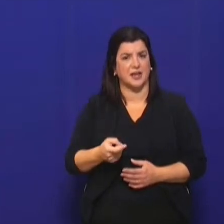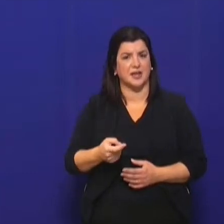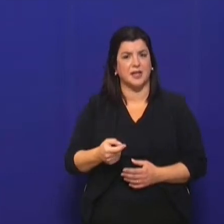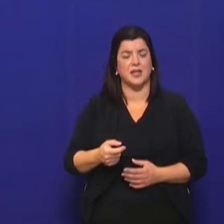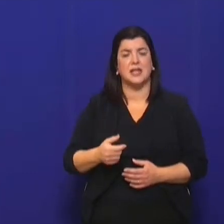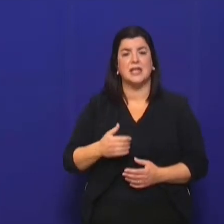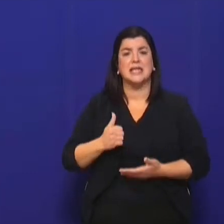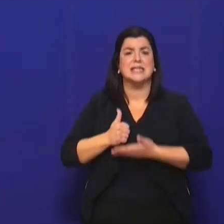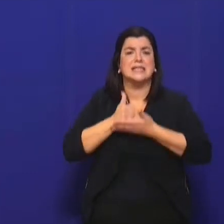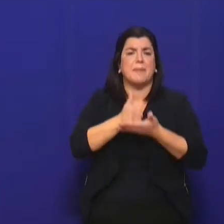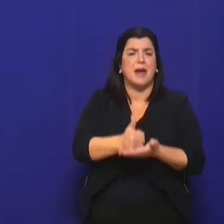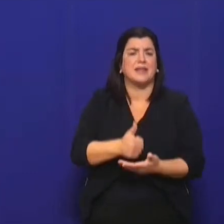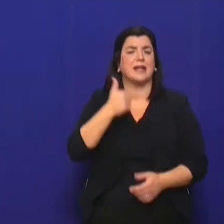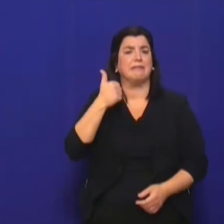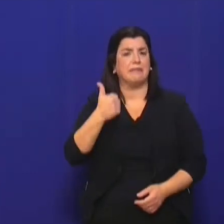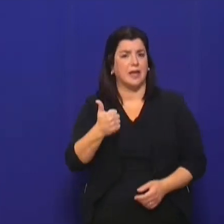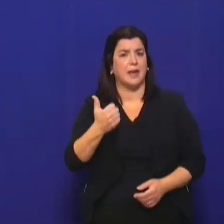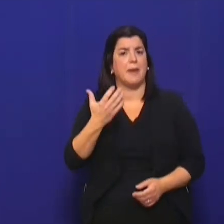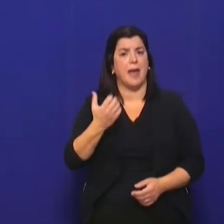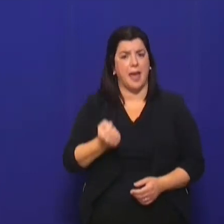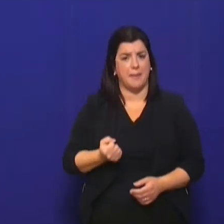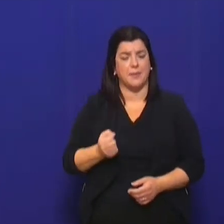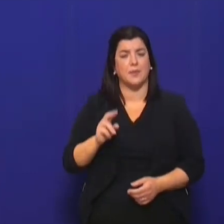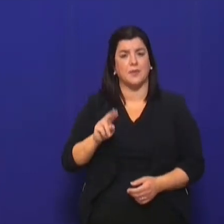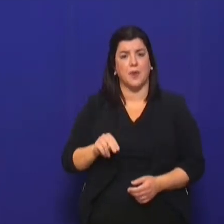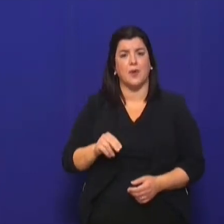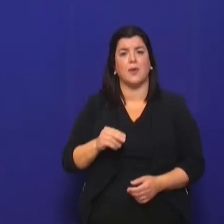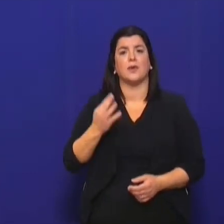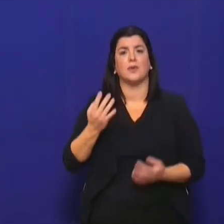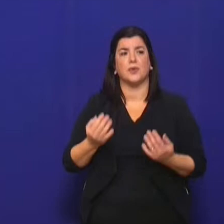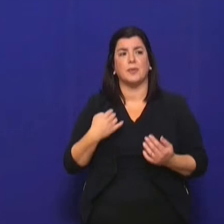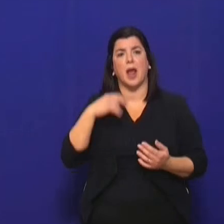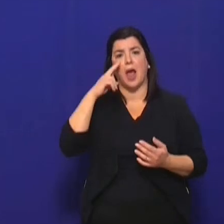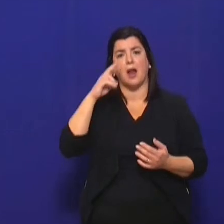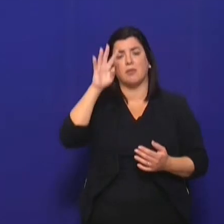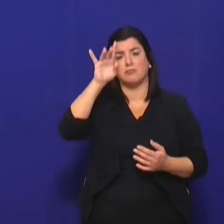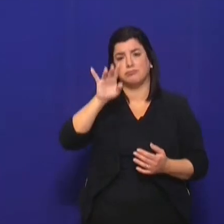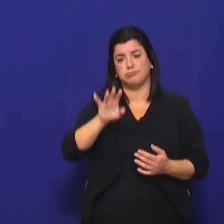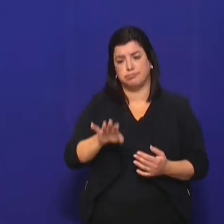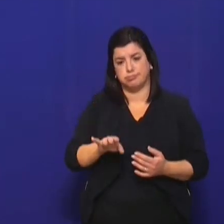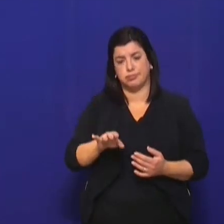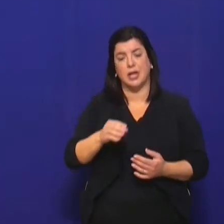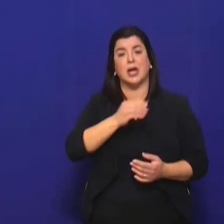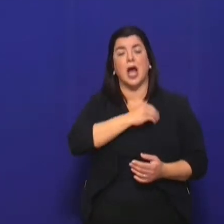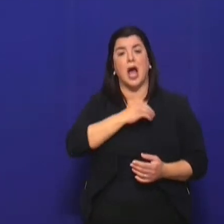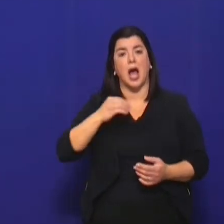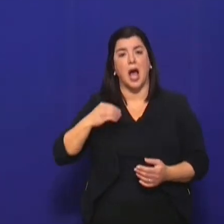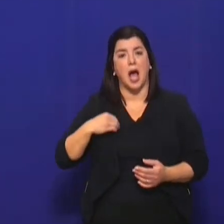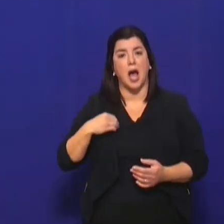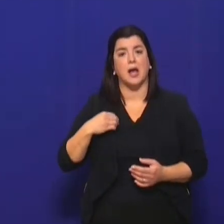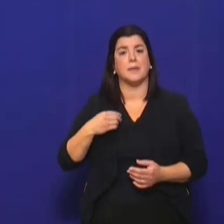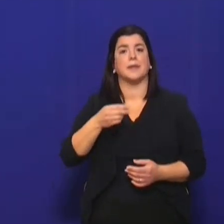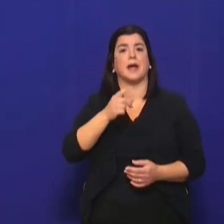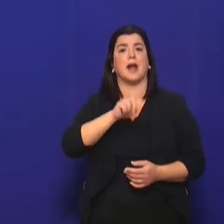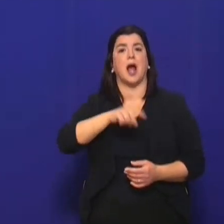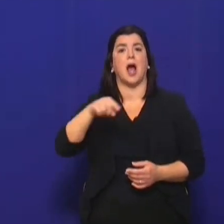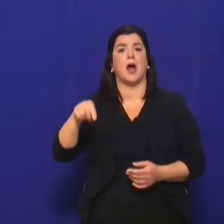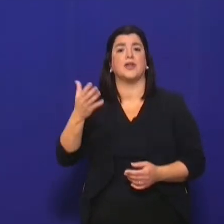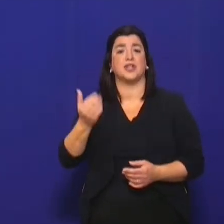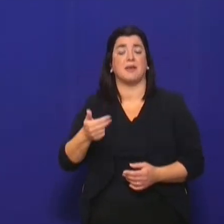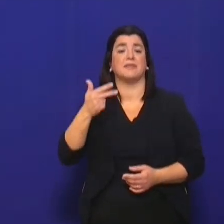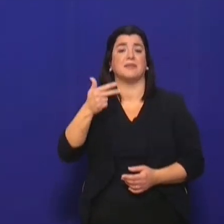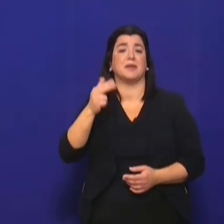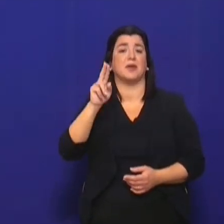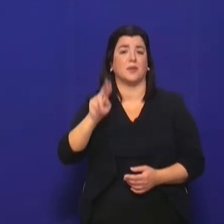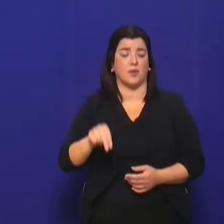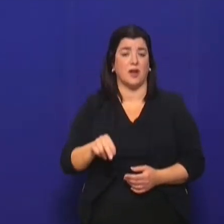għanna 62 persuna, Mount Carmel għanna 3 persuni u l-Isptar Ġenerali ta' Għawdex għanna 8 persuni.